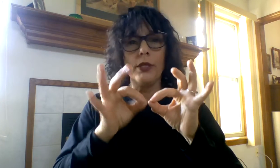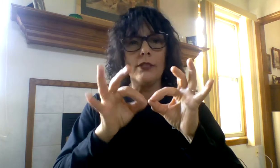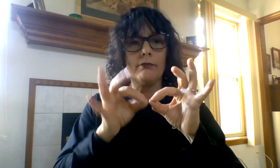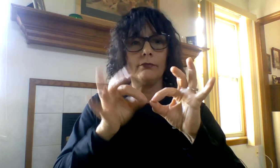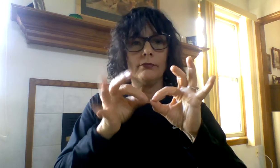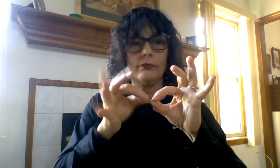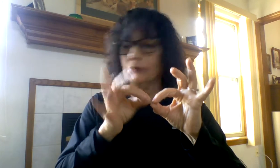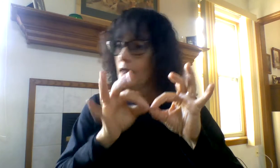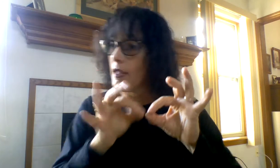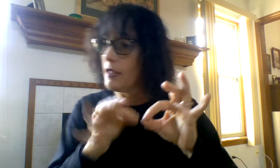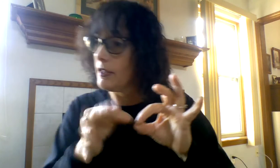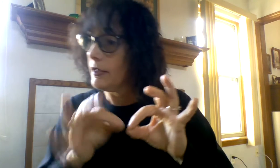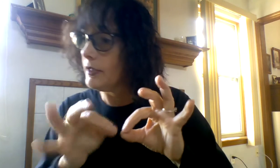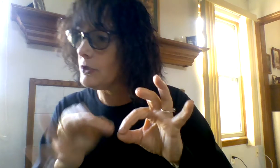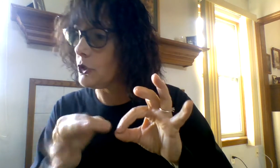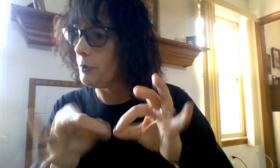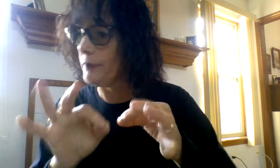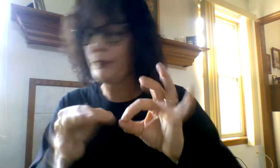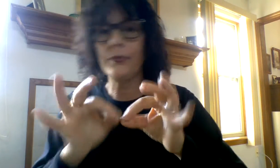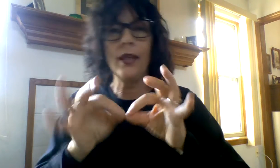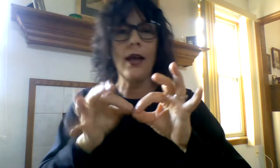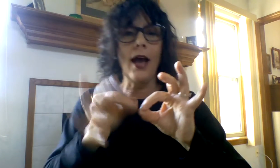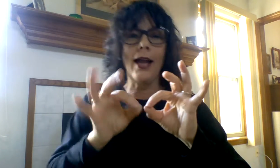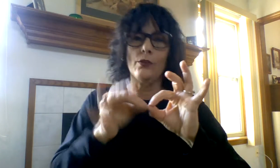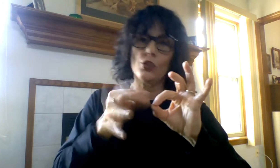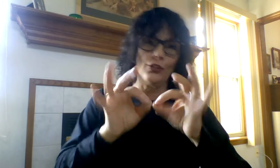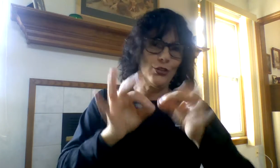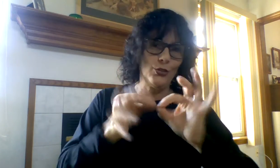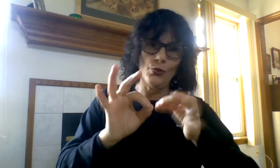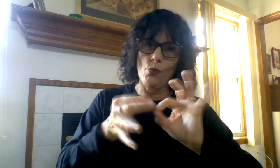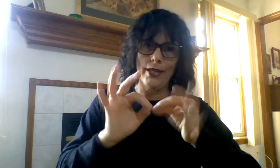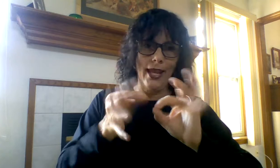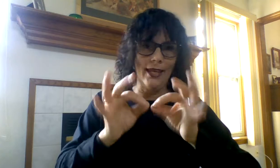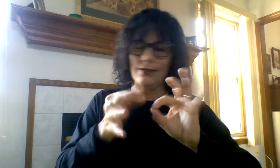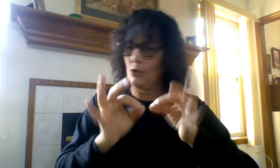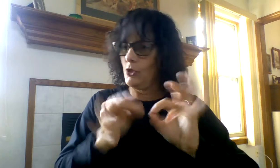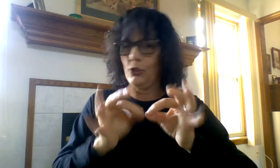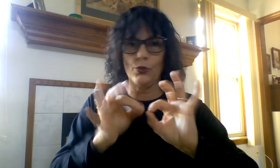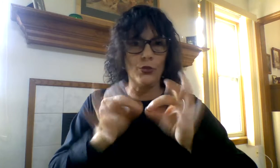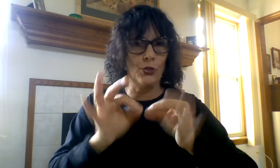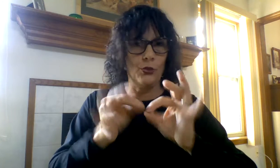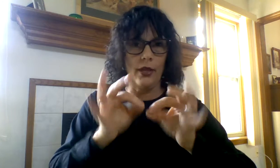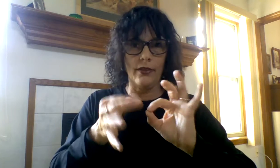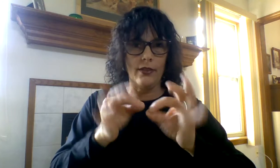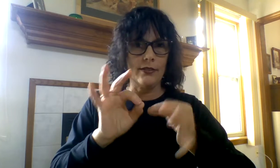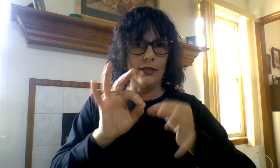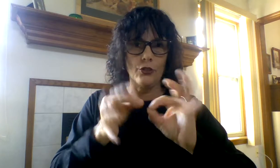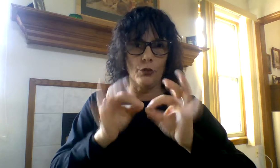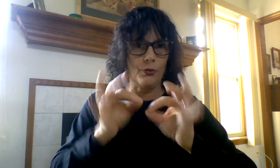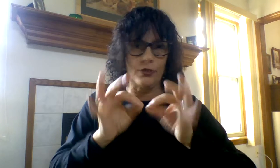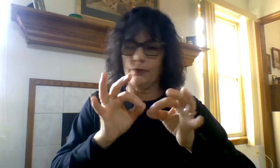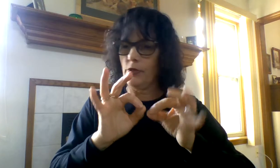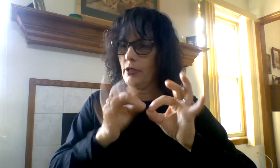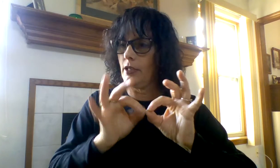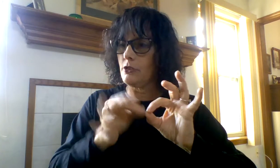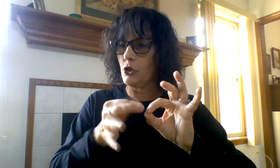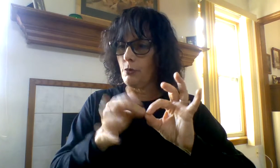Interpret. Interpret. I usually just use one hand. You can use two like this. Interpret. Interpret.